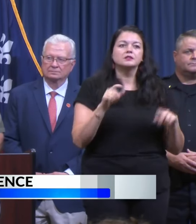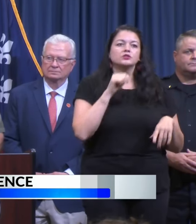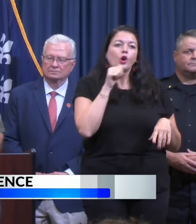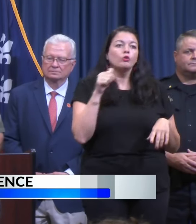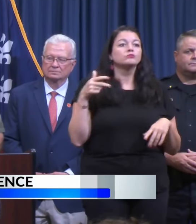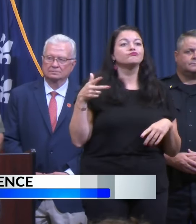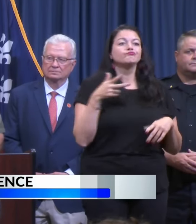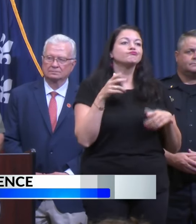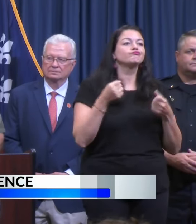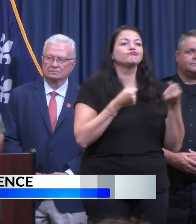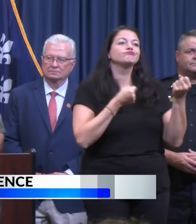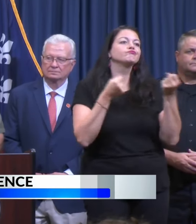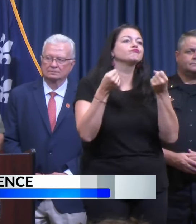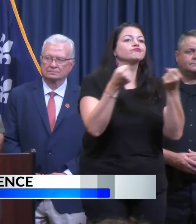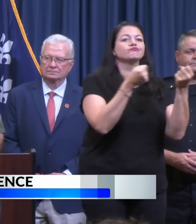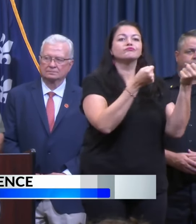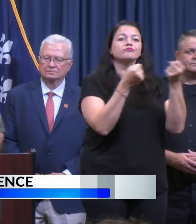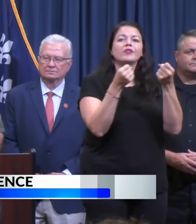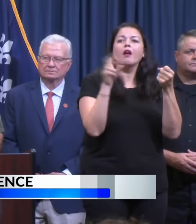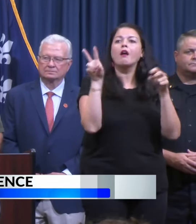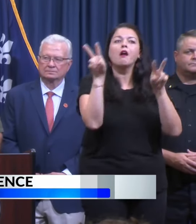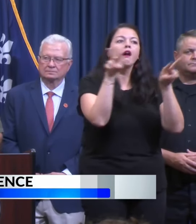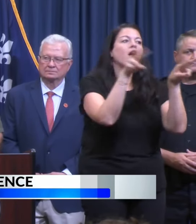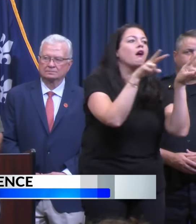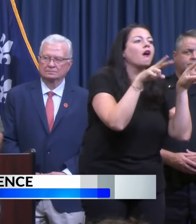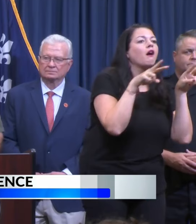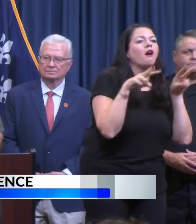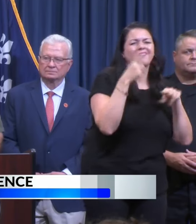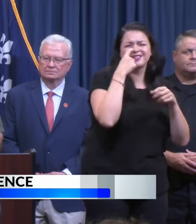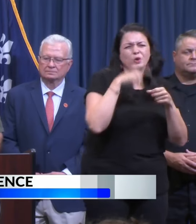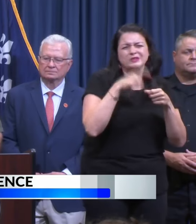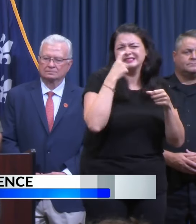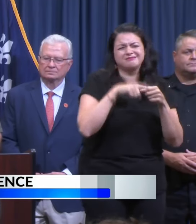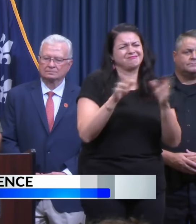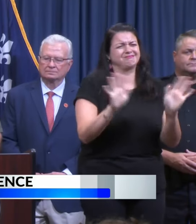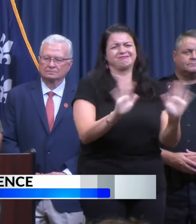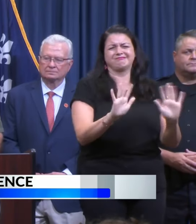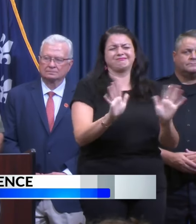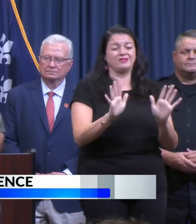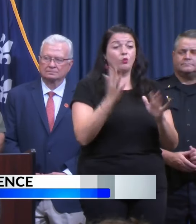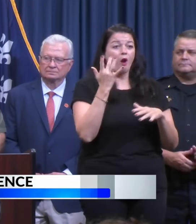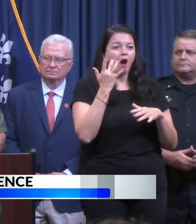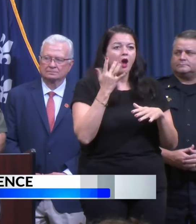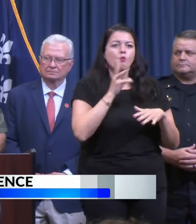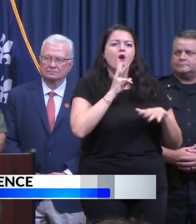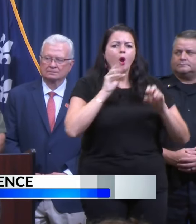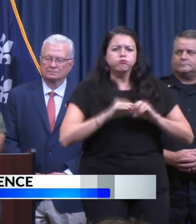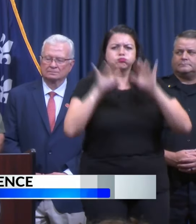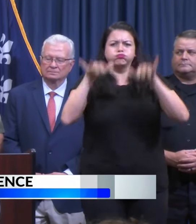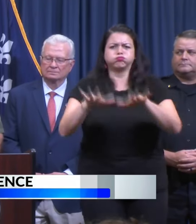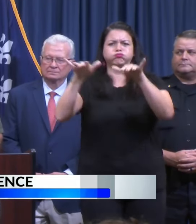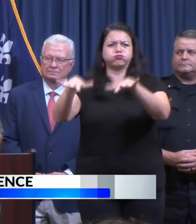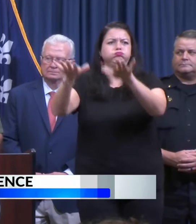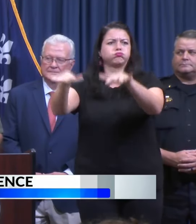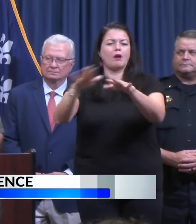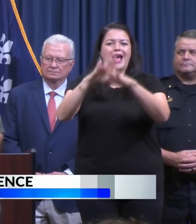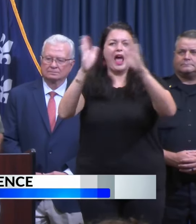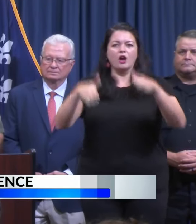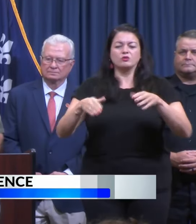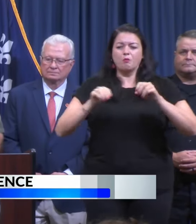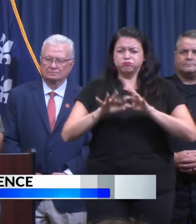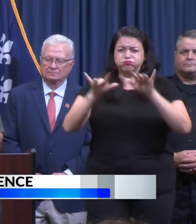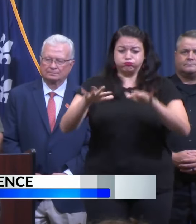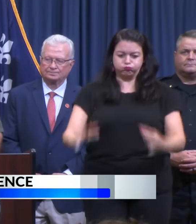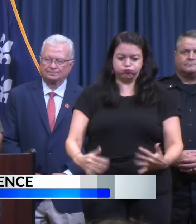and causes wakes to go into people's houses. Be considerate of your neighbors. We have trouble with this every single time that there is a flooding